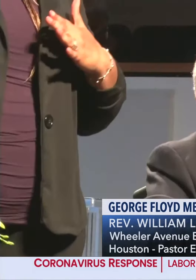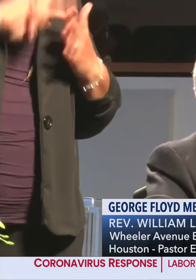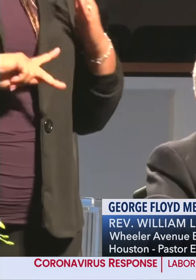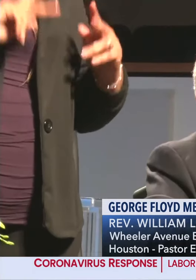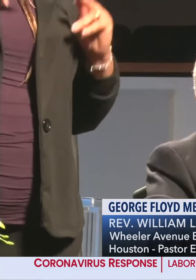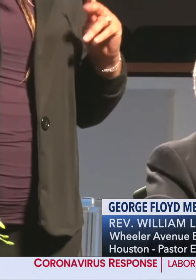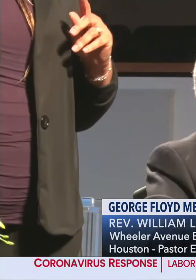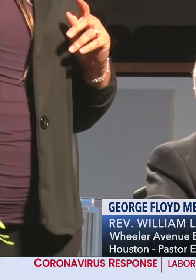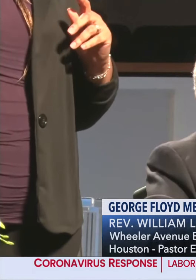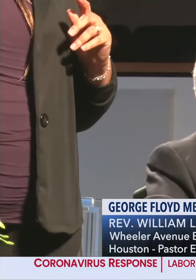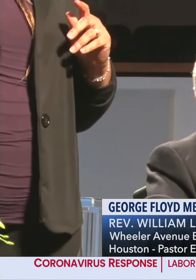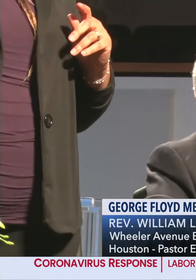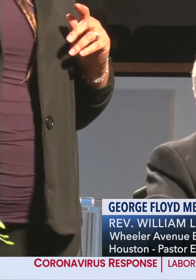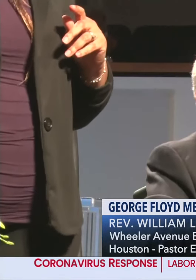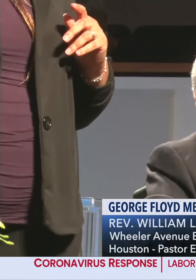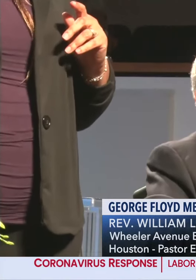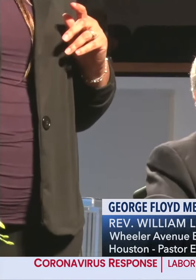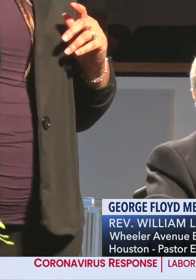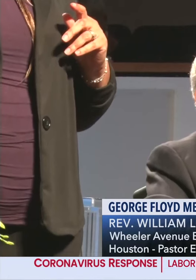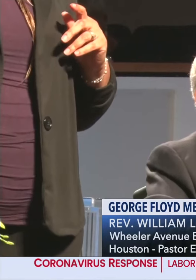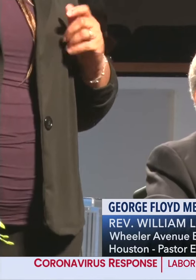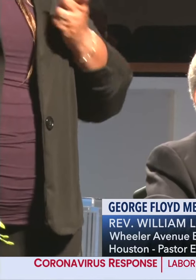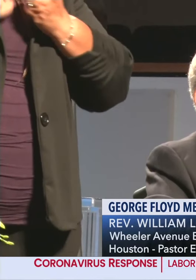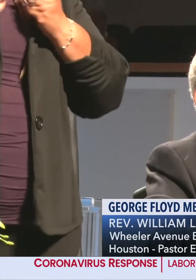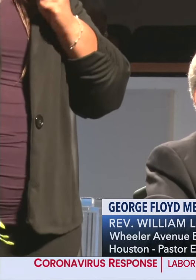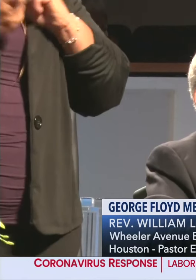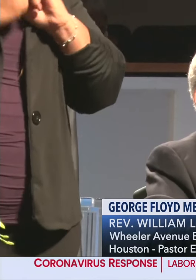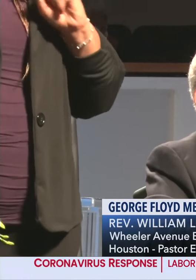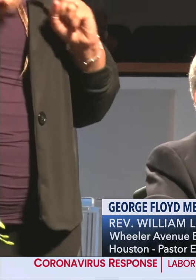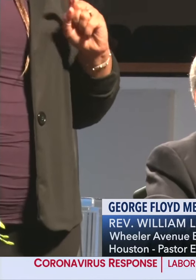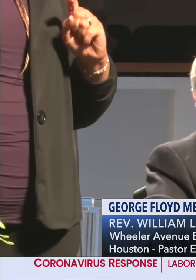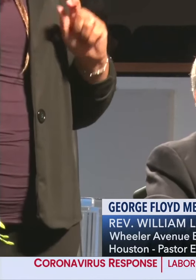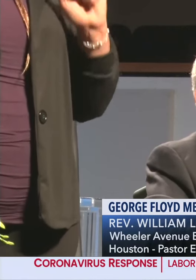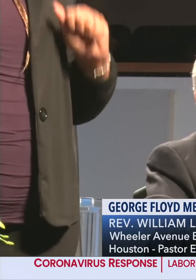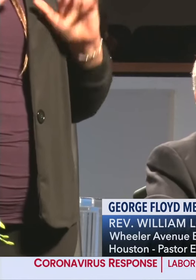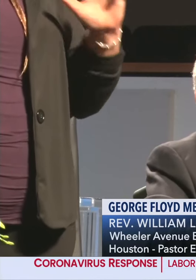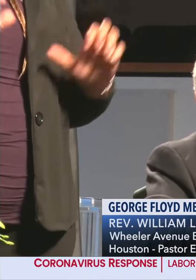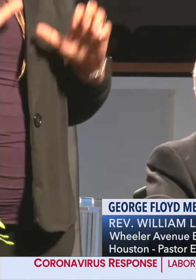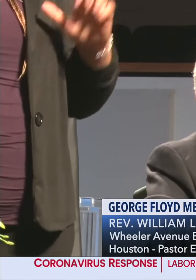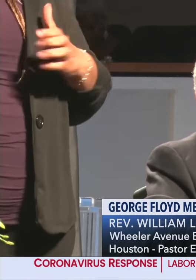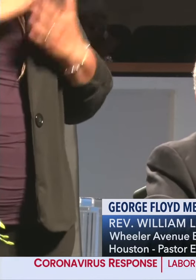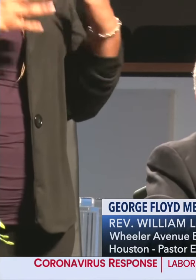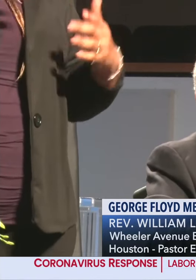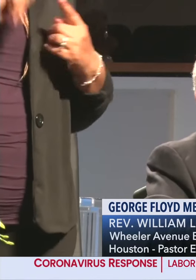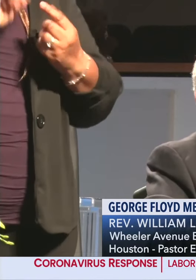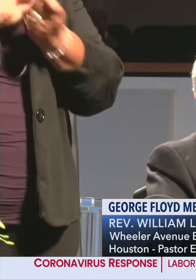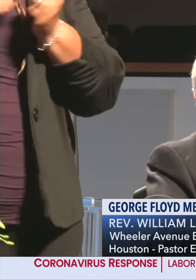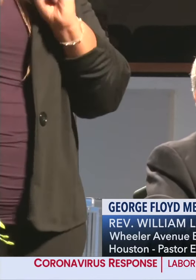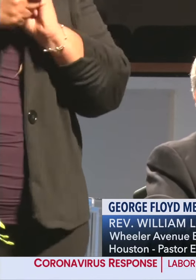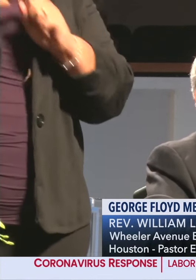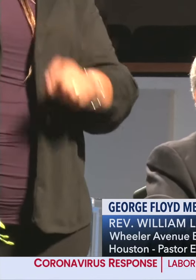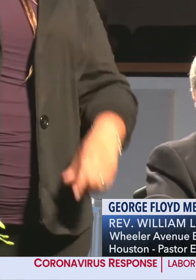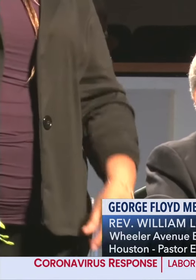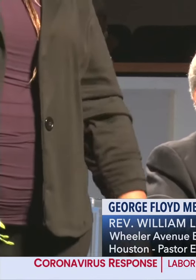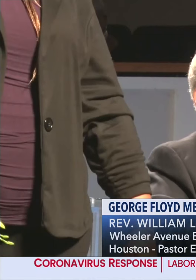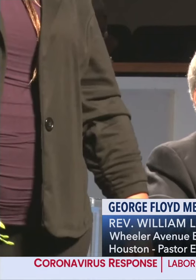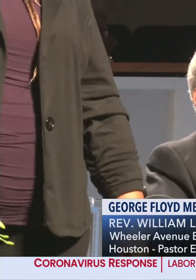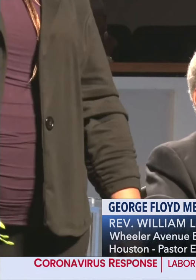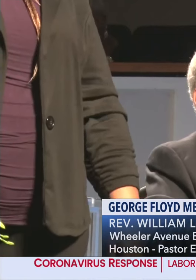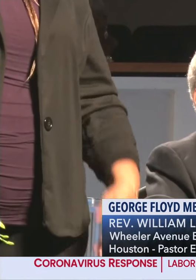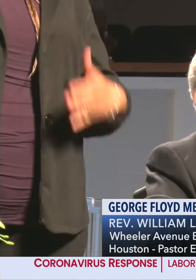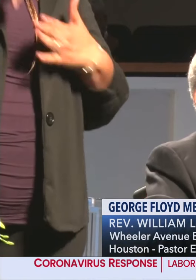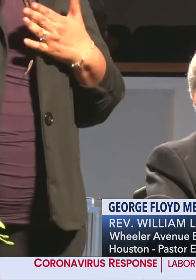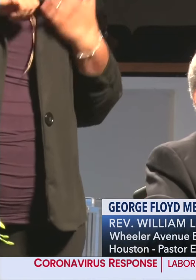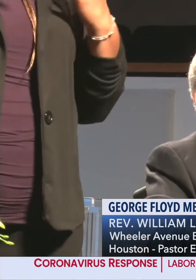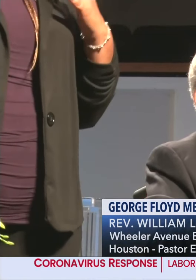not going to change. But we can do some things to change them. And that's what